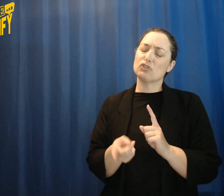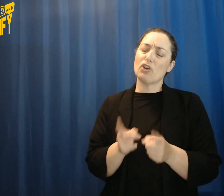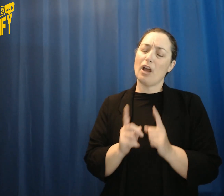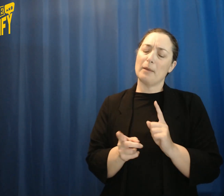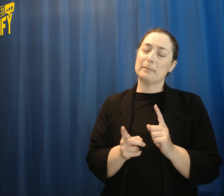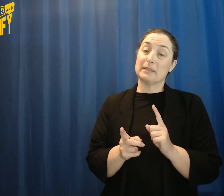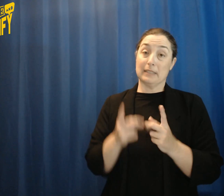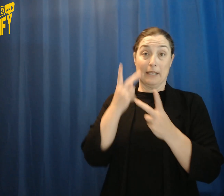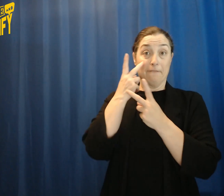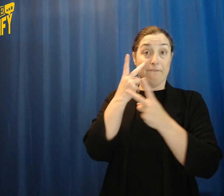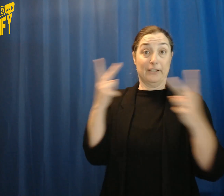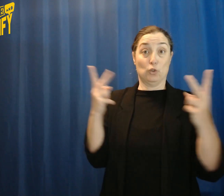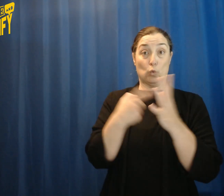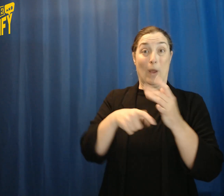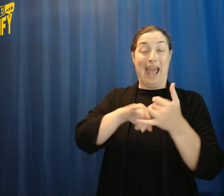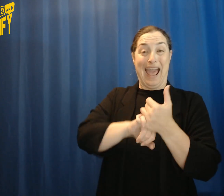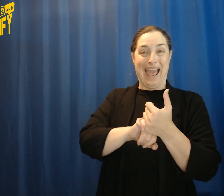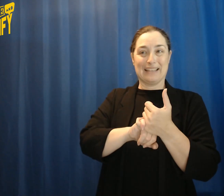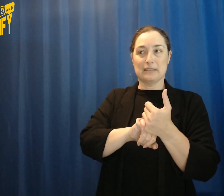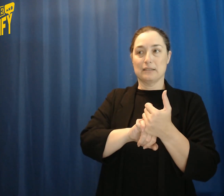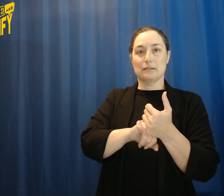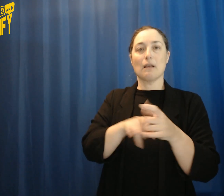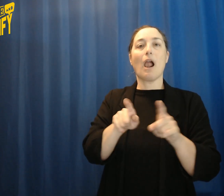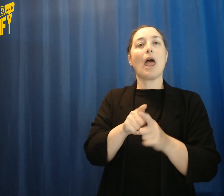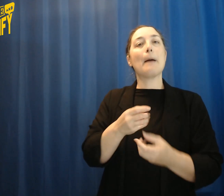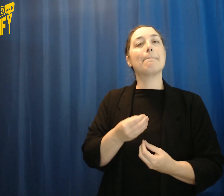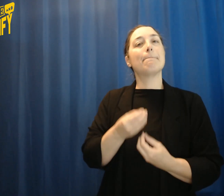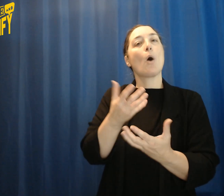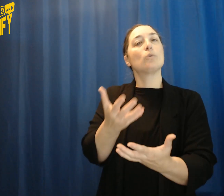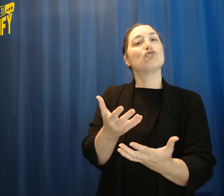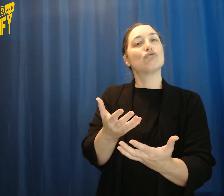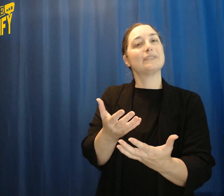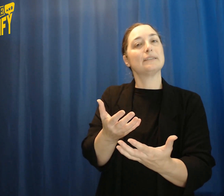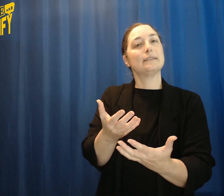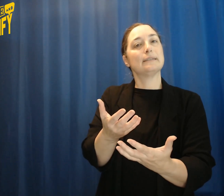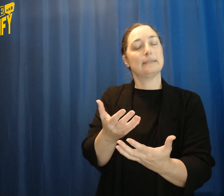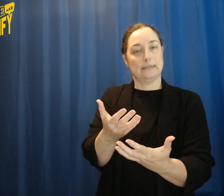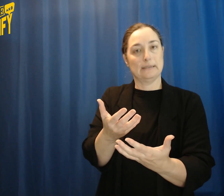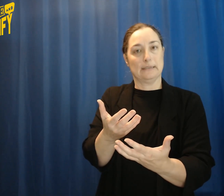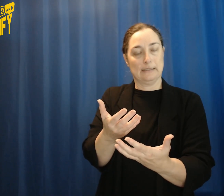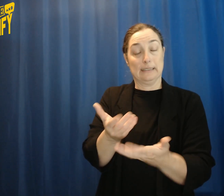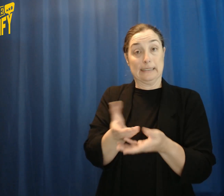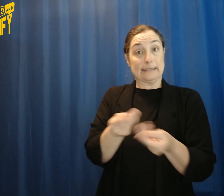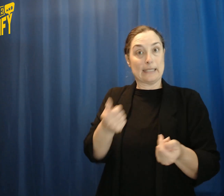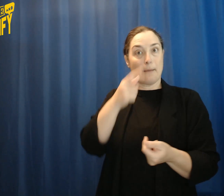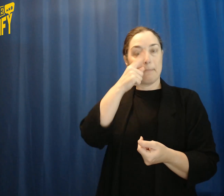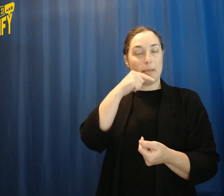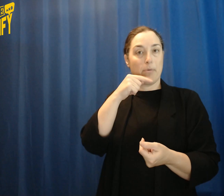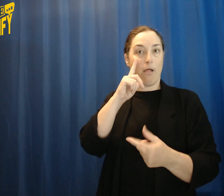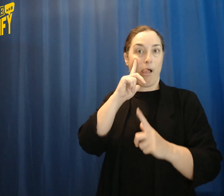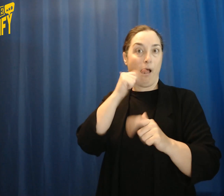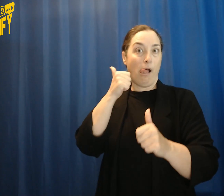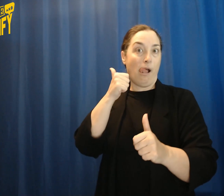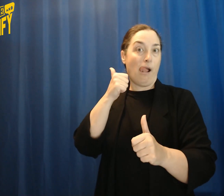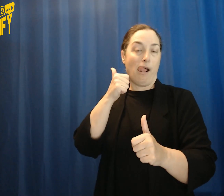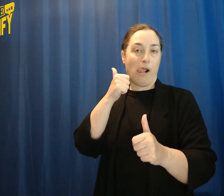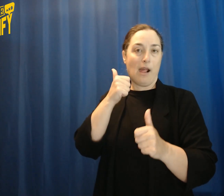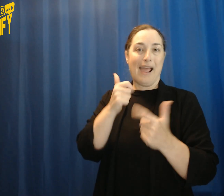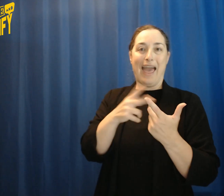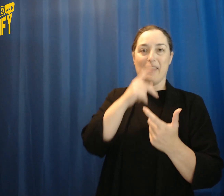arts a bit like poetry in that it feels like it appeals to some people and some people just don't get it. Yeah. There's sort